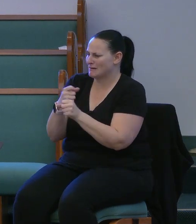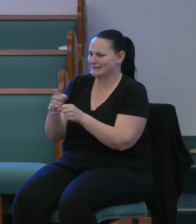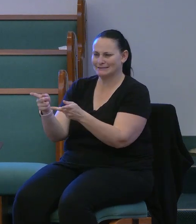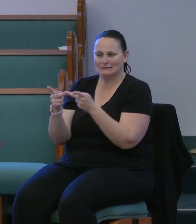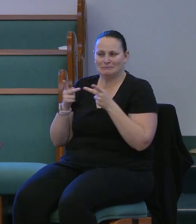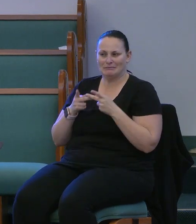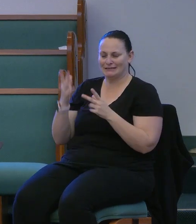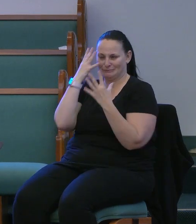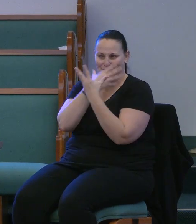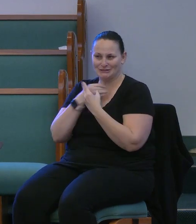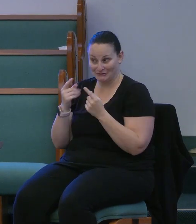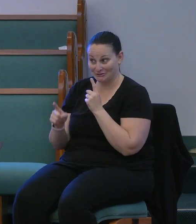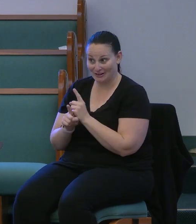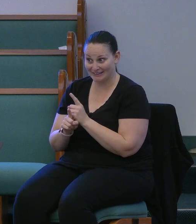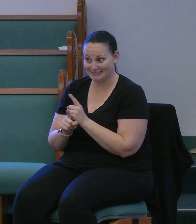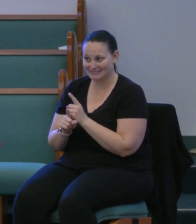place beautiful.